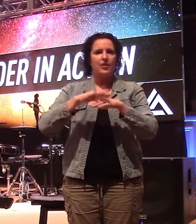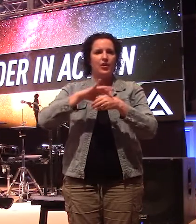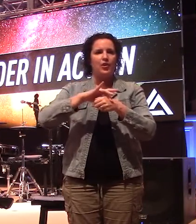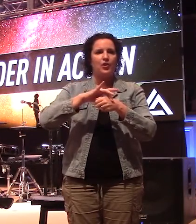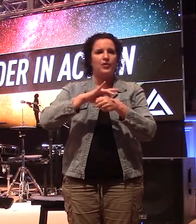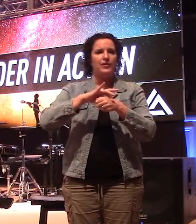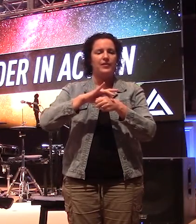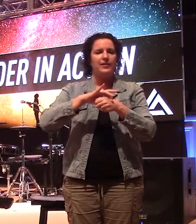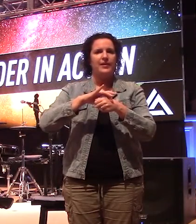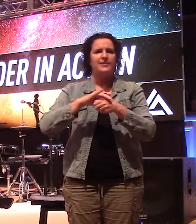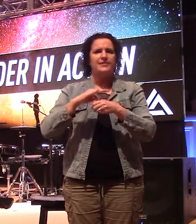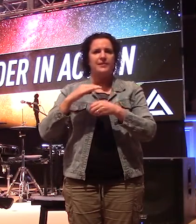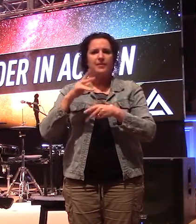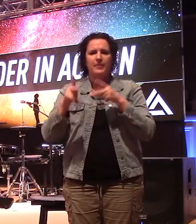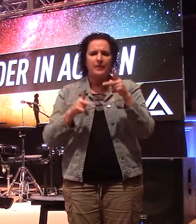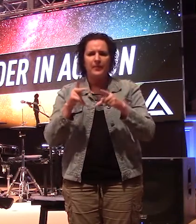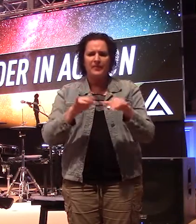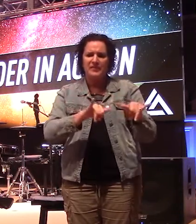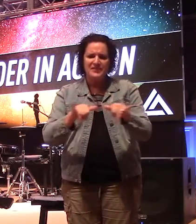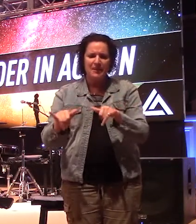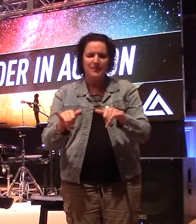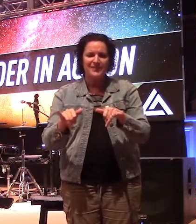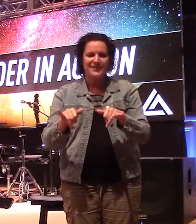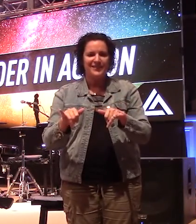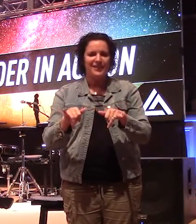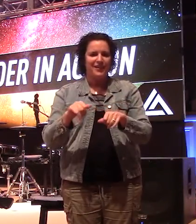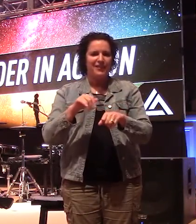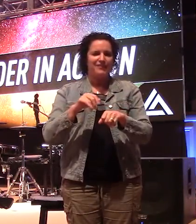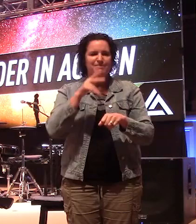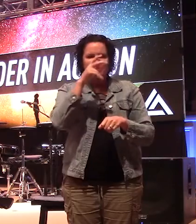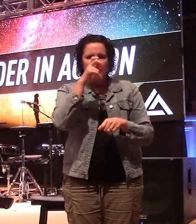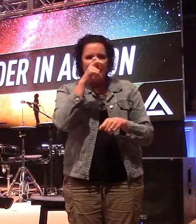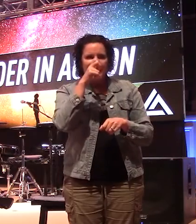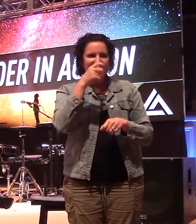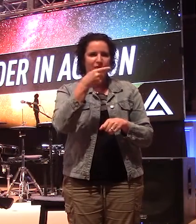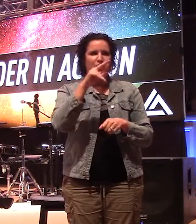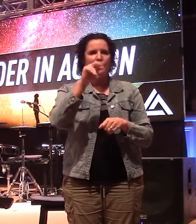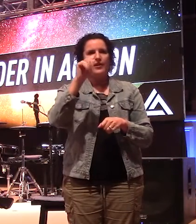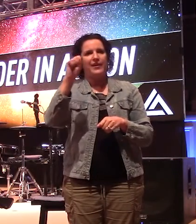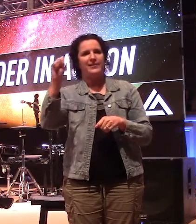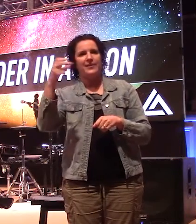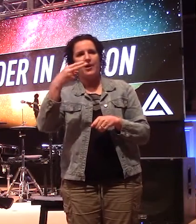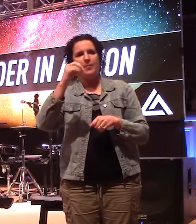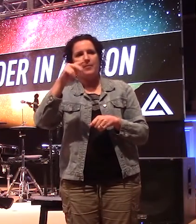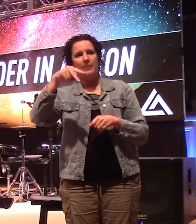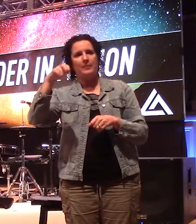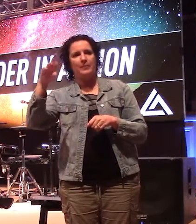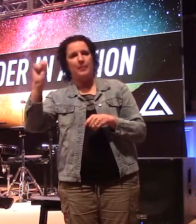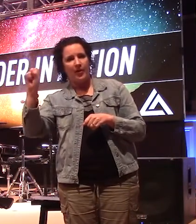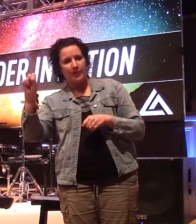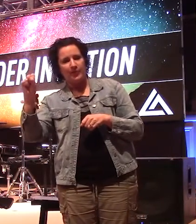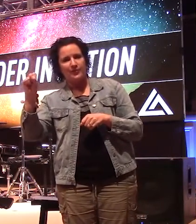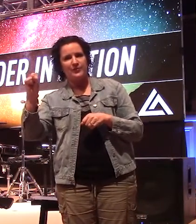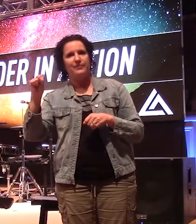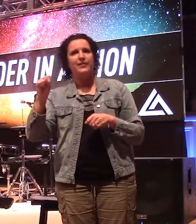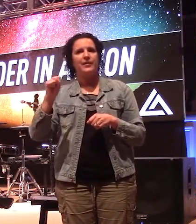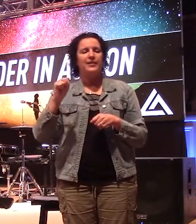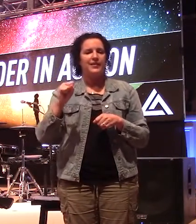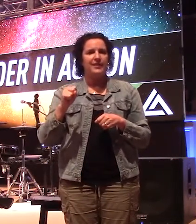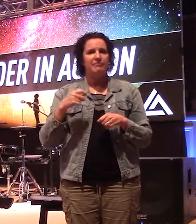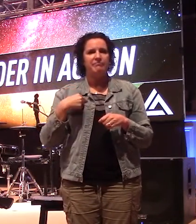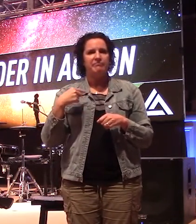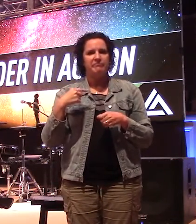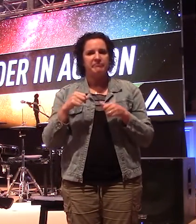its inhabitants are like grasshoppers. That's us. We're the grasshoppers. That's speaking too much about us. He goes